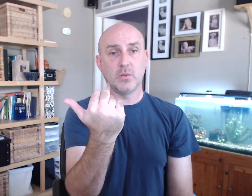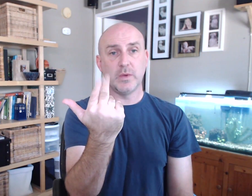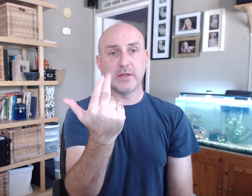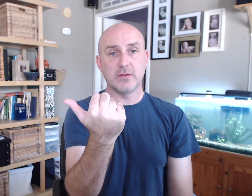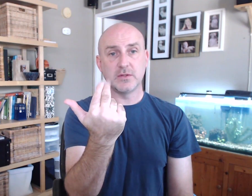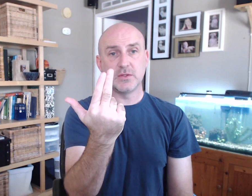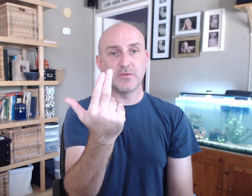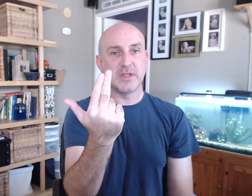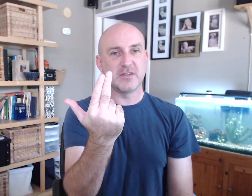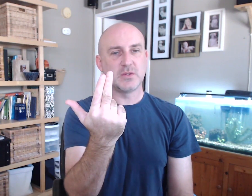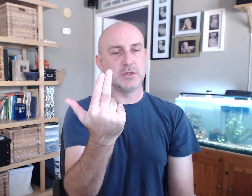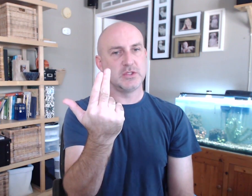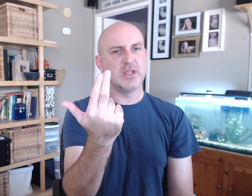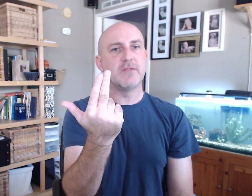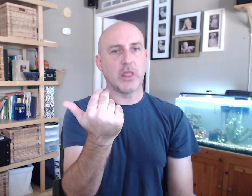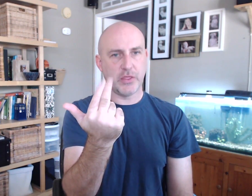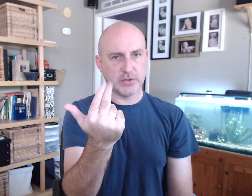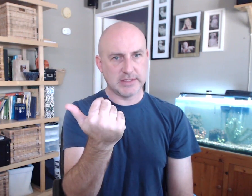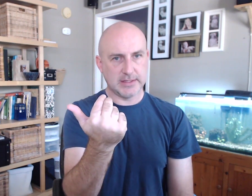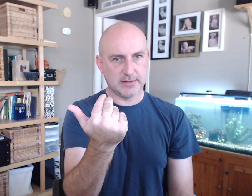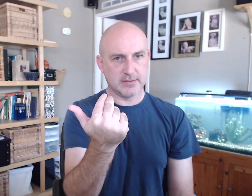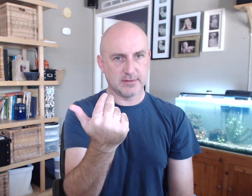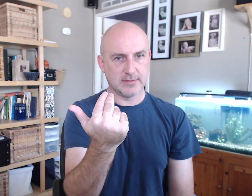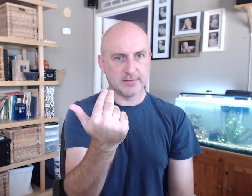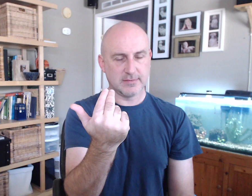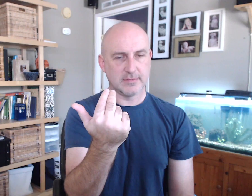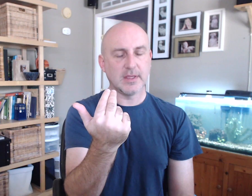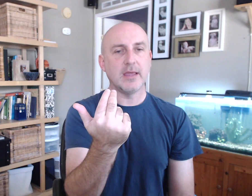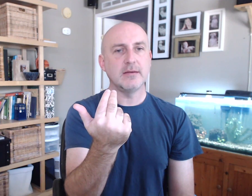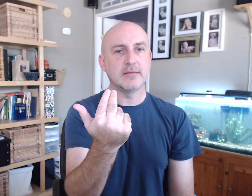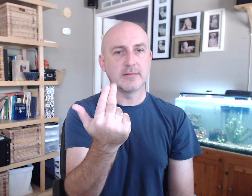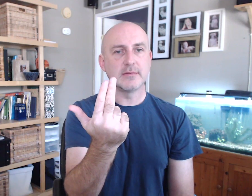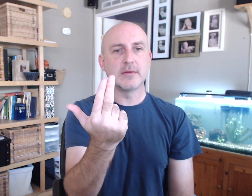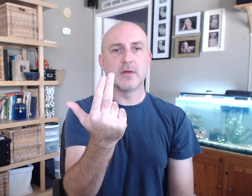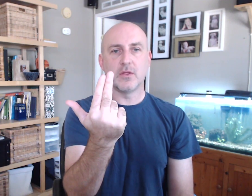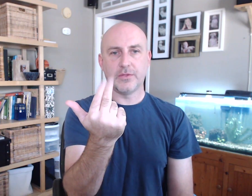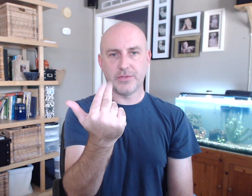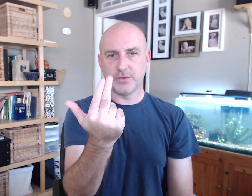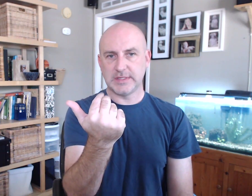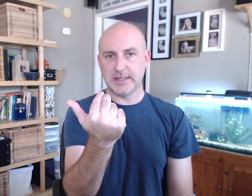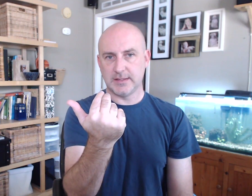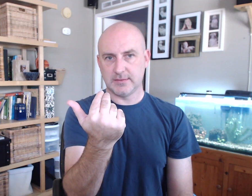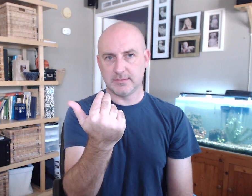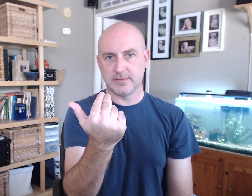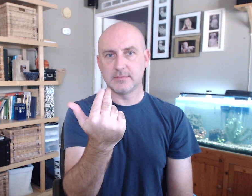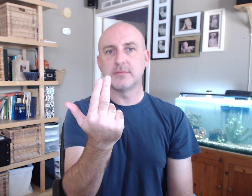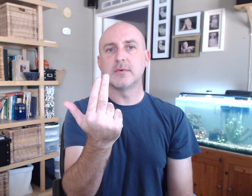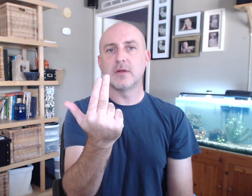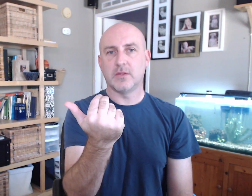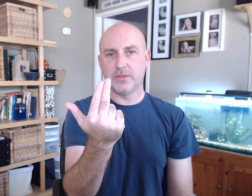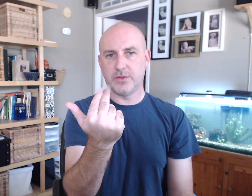wiggle those 2 fingers towards yourself. 13. Okay? 13.